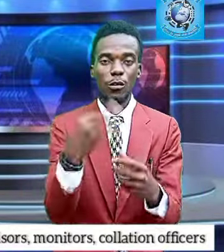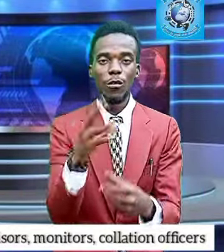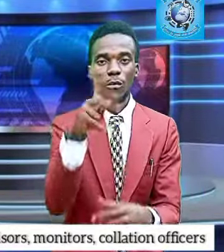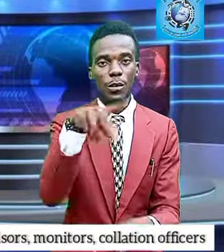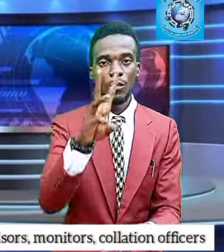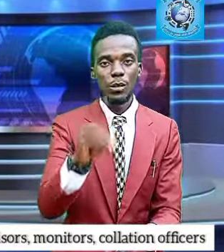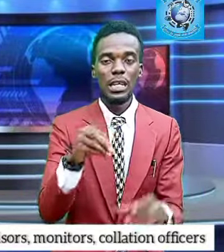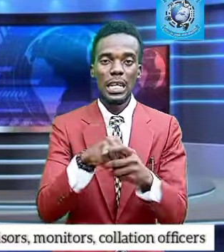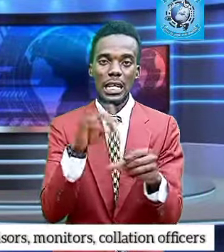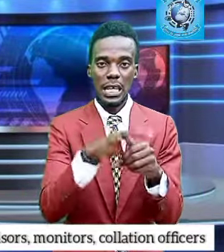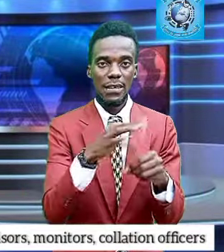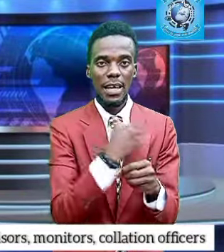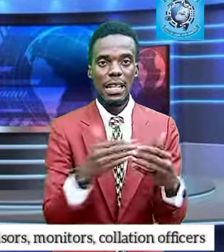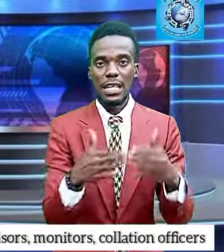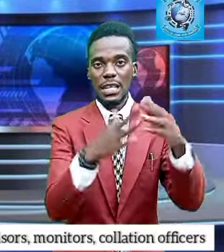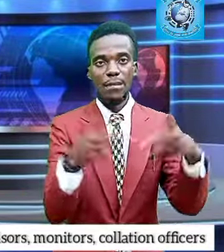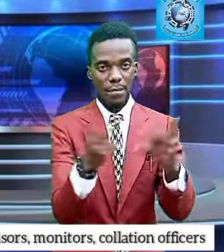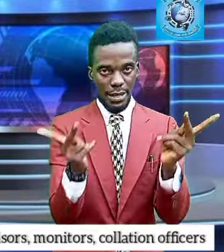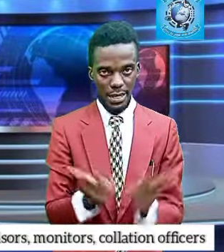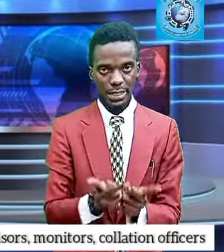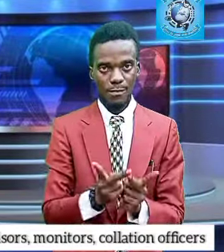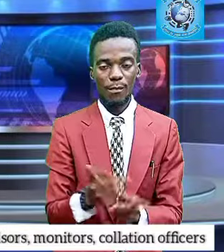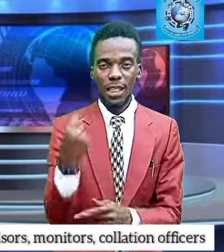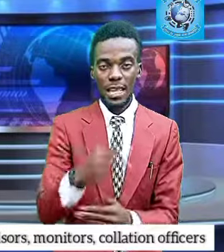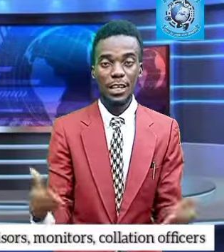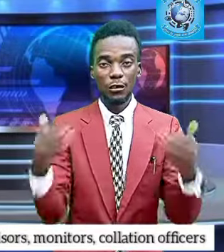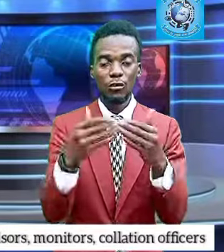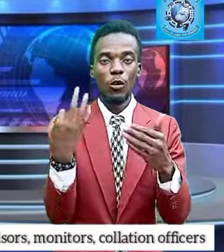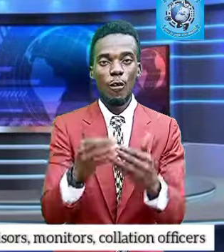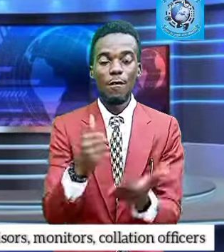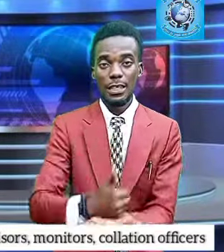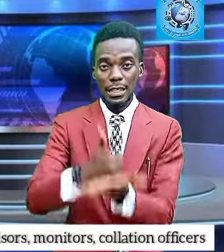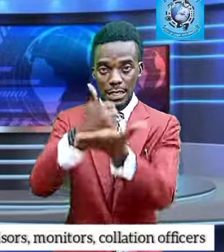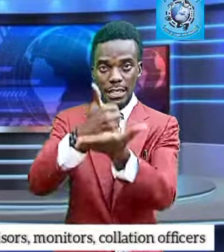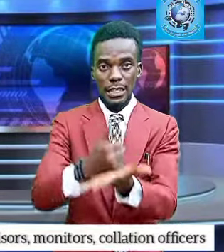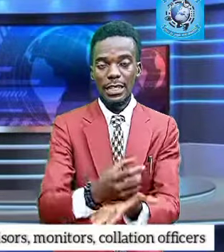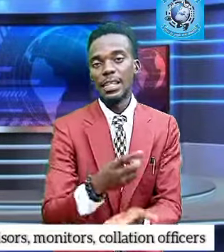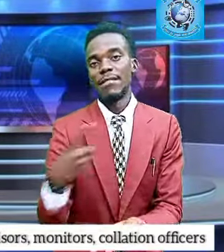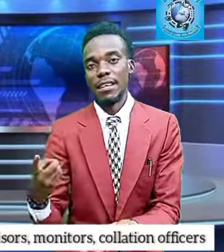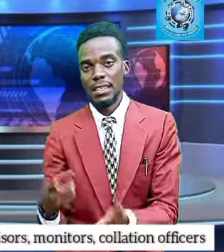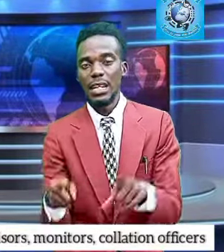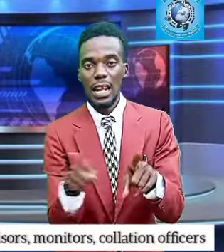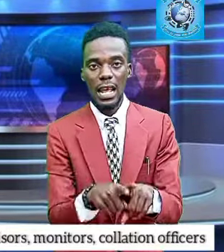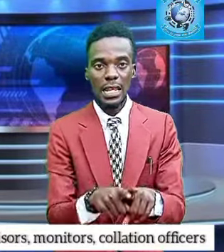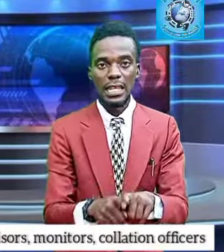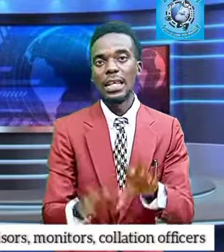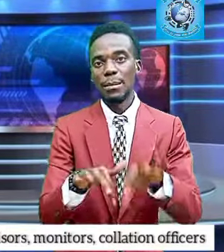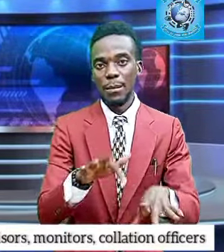elective and leadership positions. The introduction of assistive devices, such as the Braille Banner's